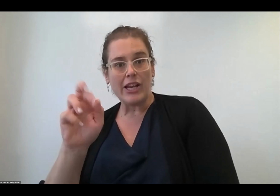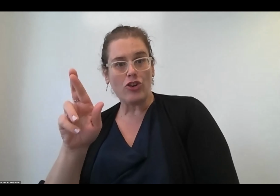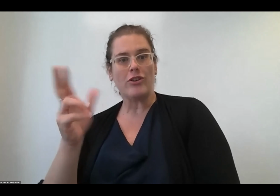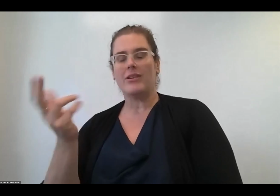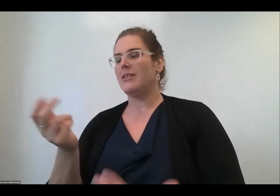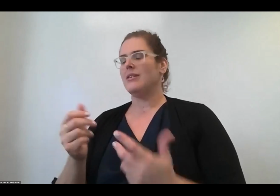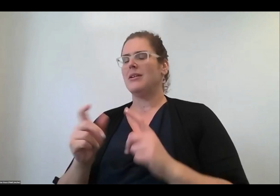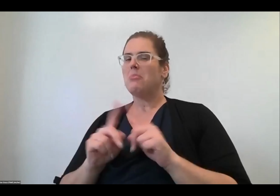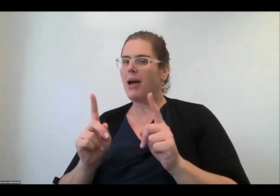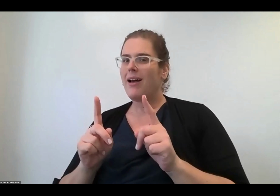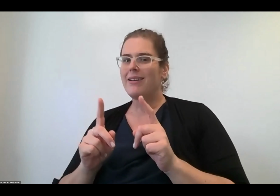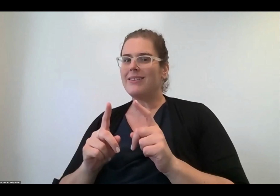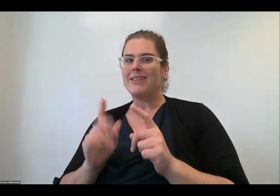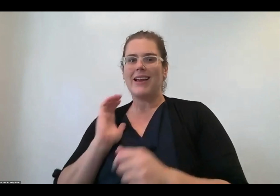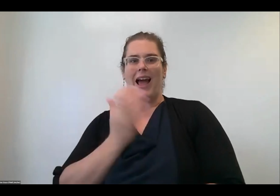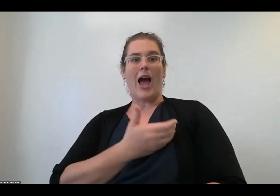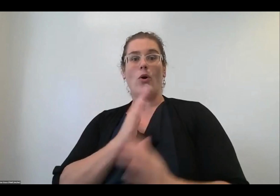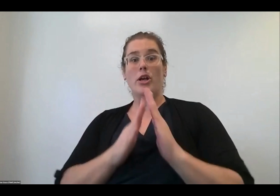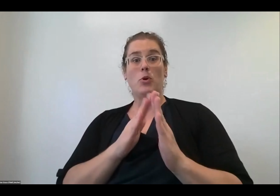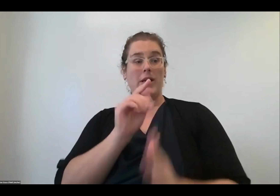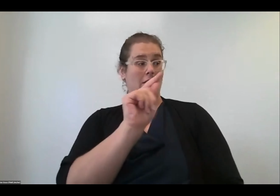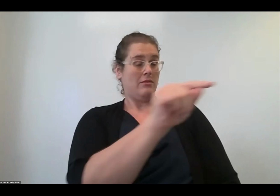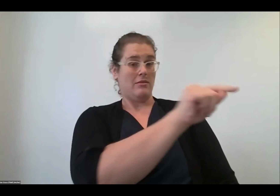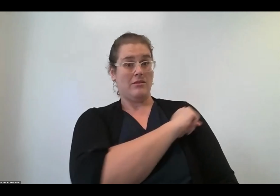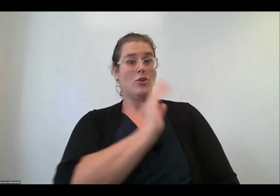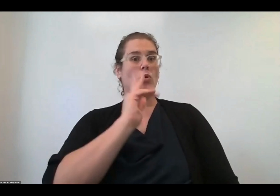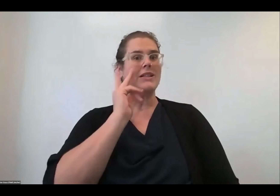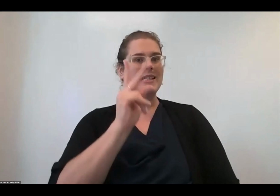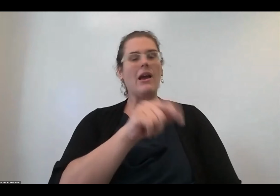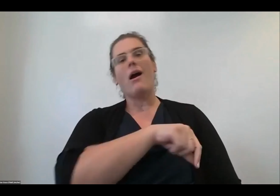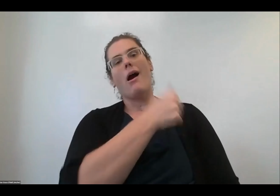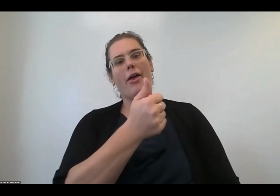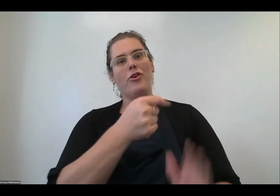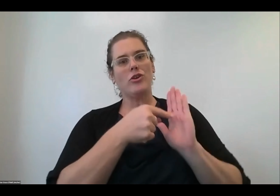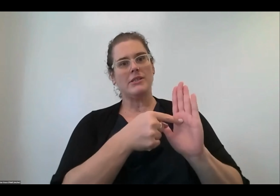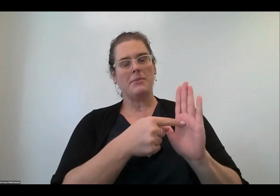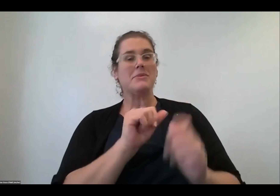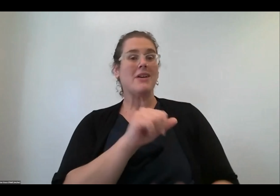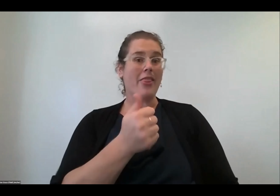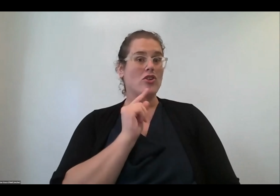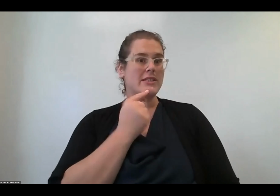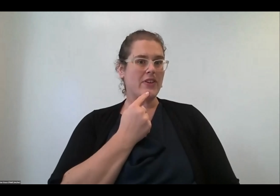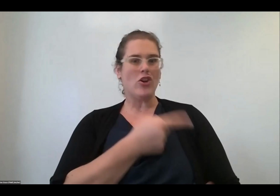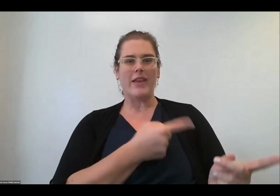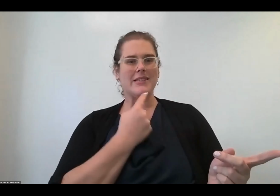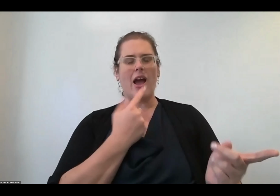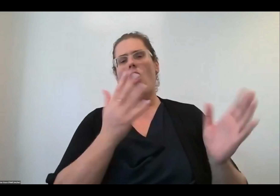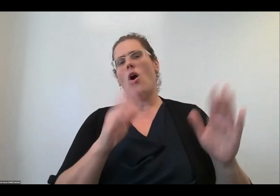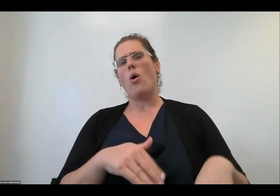encompass some of what our community would see as severe. That means, you know, being short of